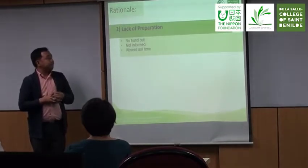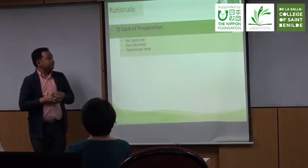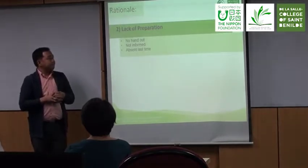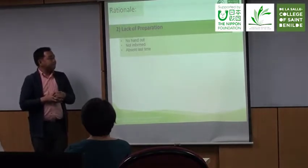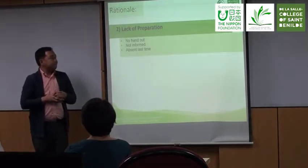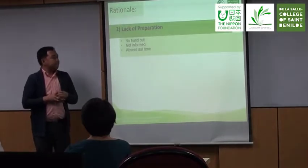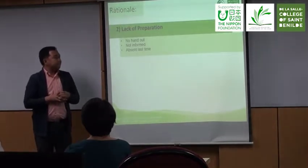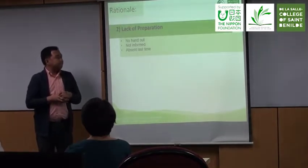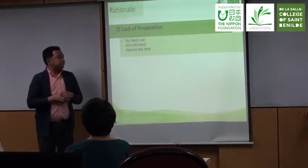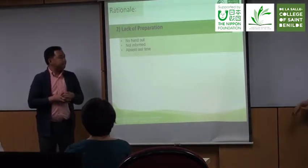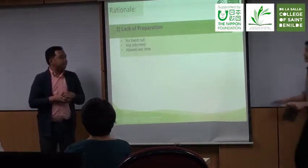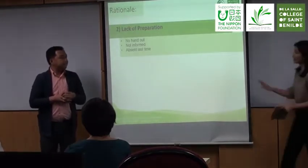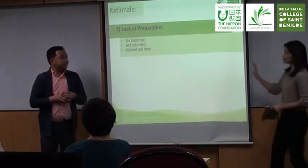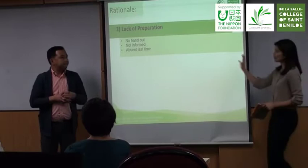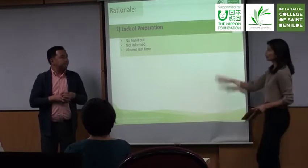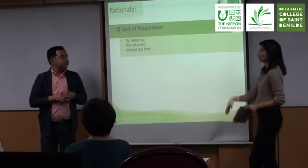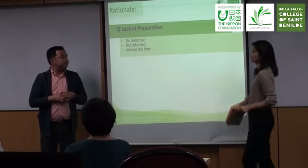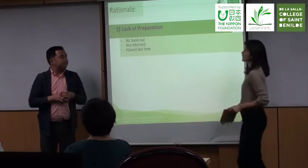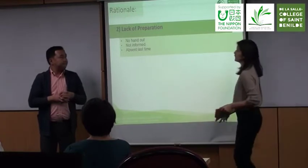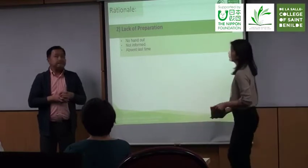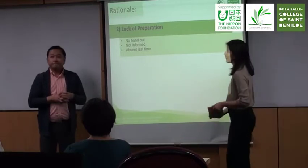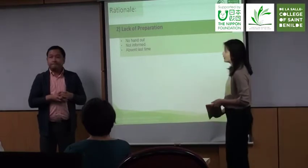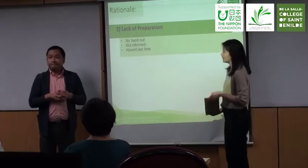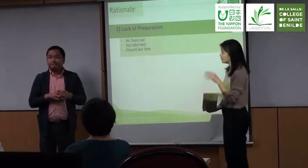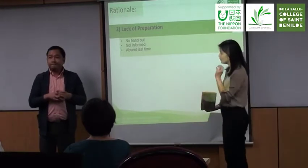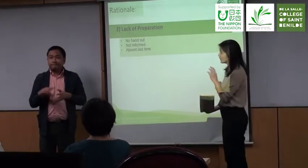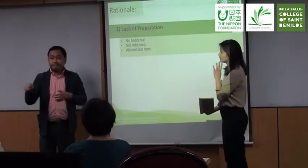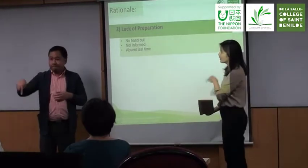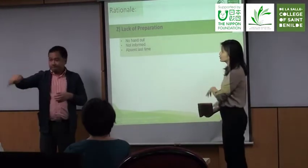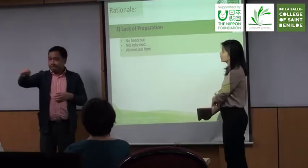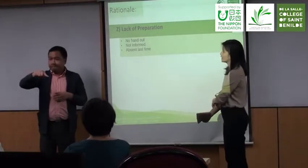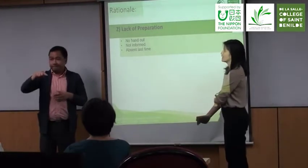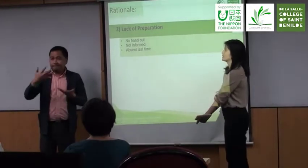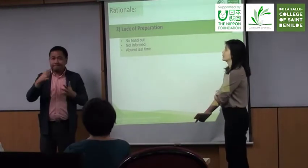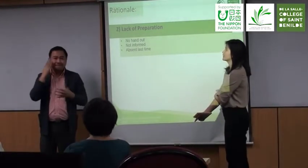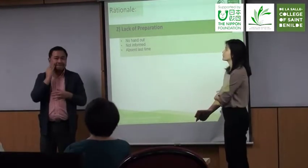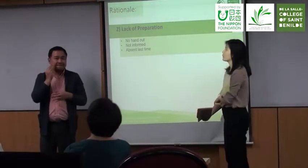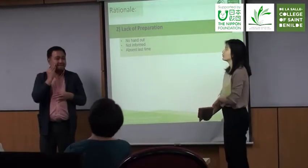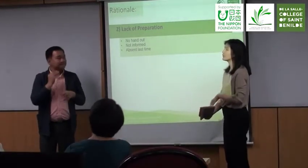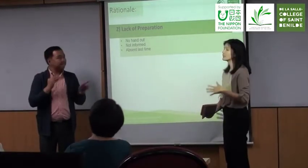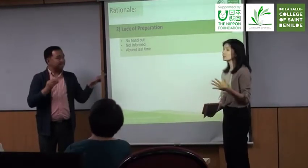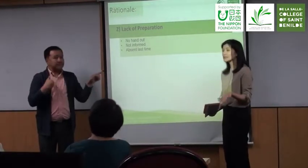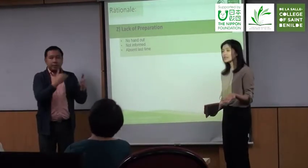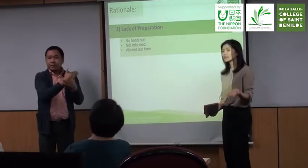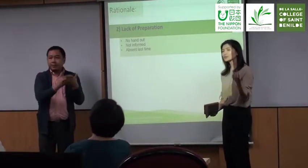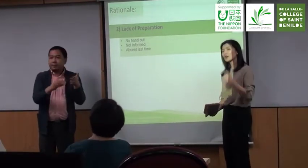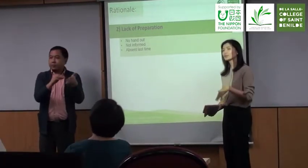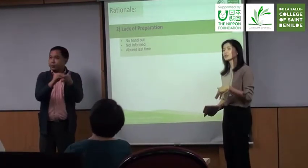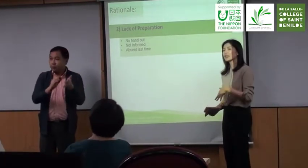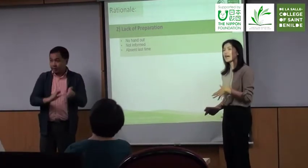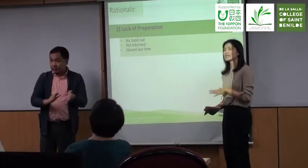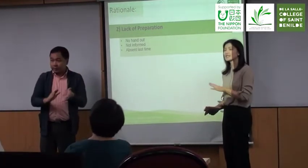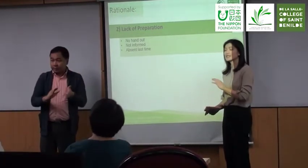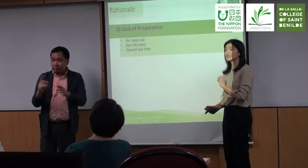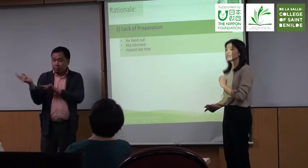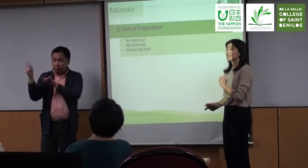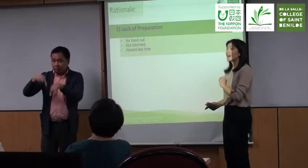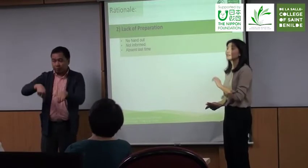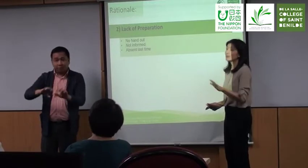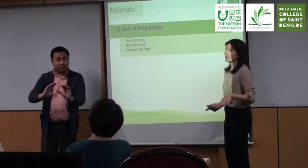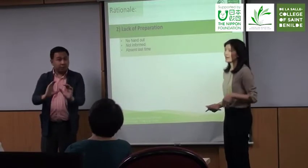Okay. I'm sure you've encountered this. Some of our students would come to